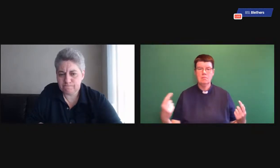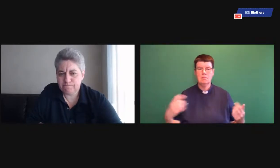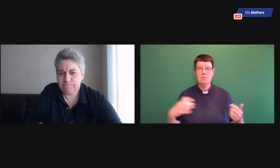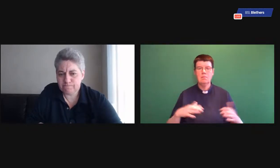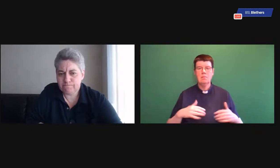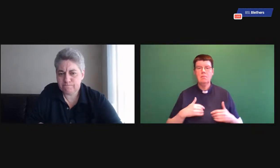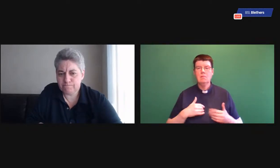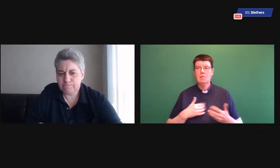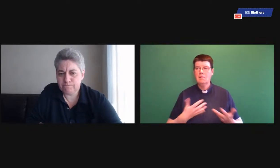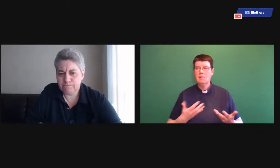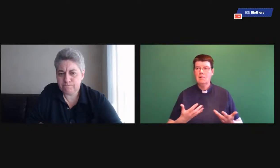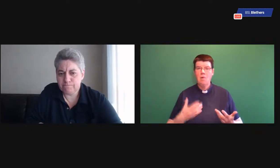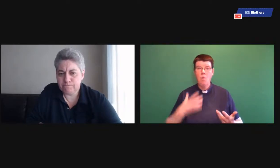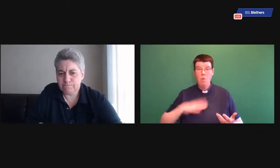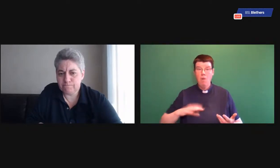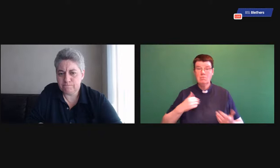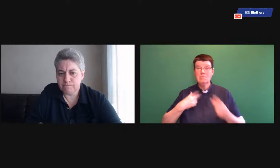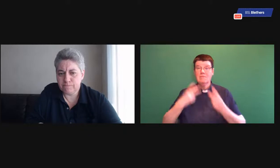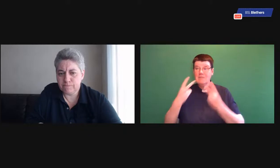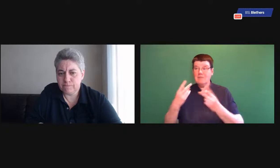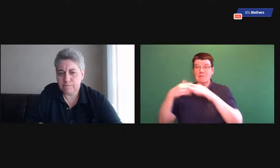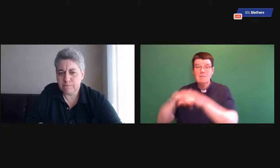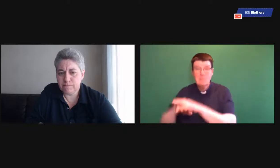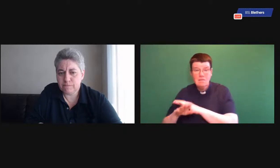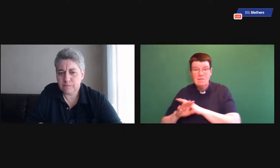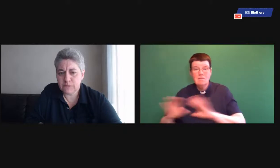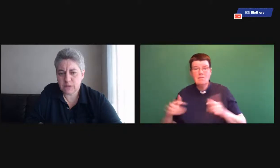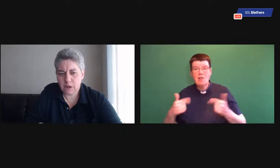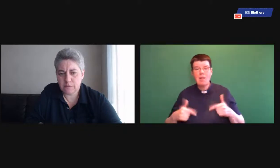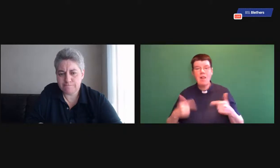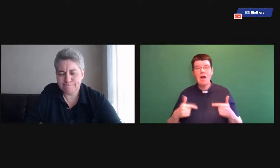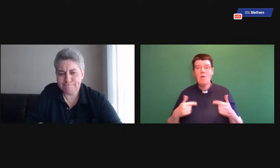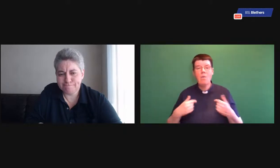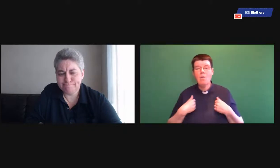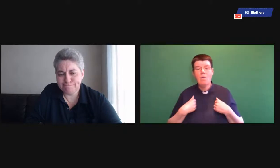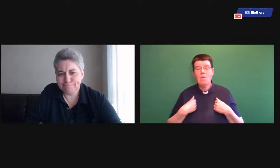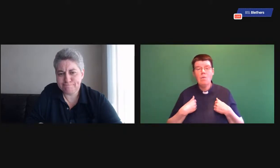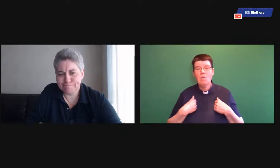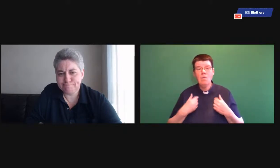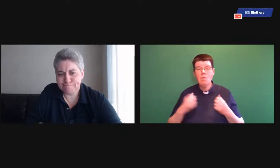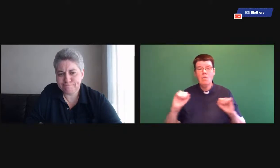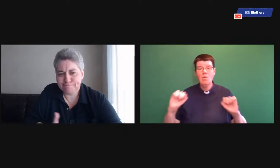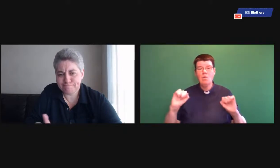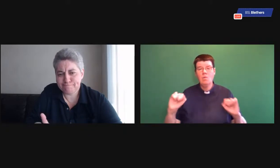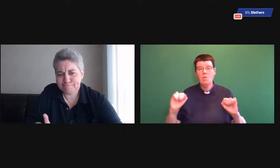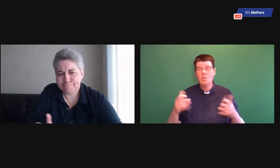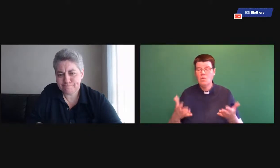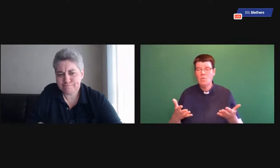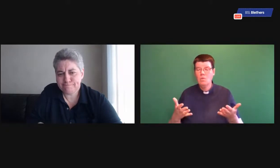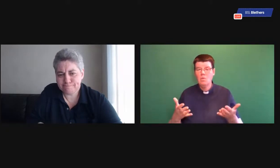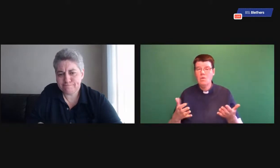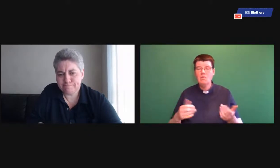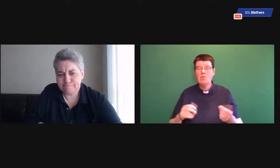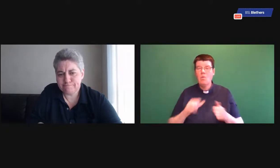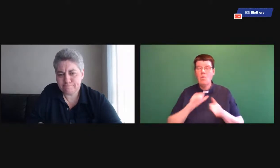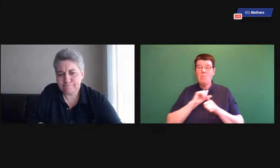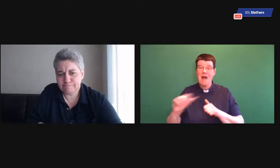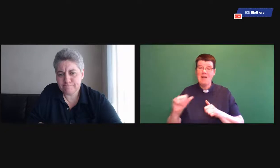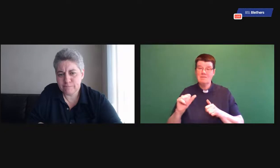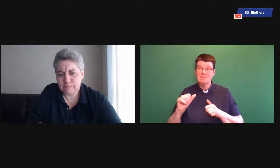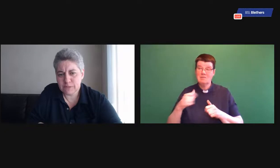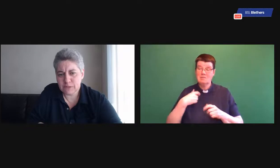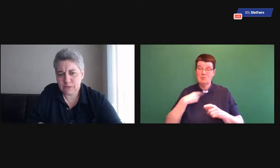all on their own, isolated all over the country. So, if I want to go and visit them, they won't let me